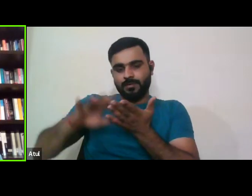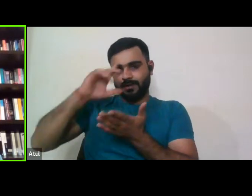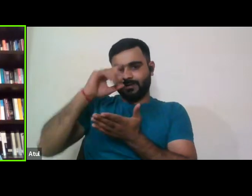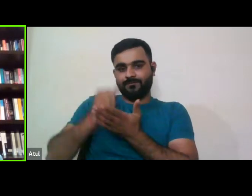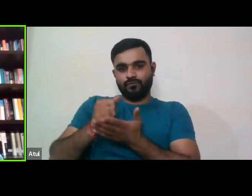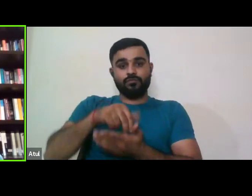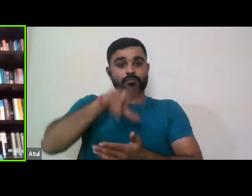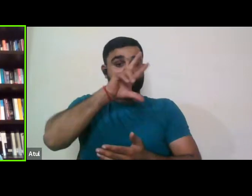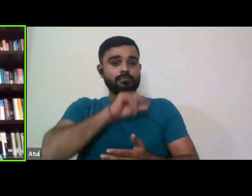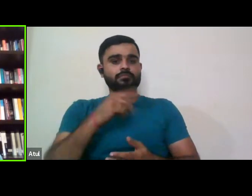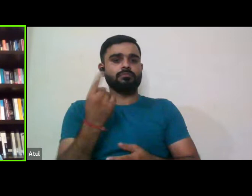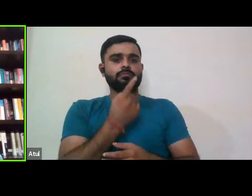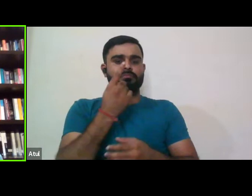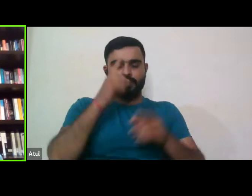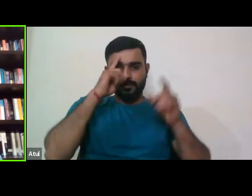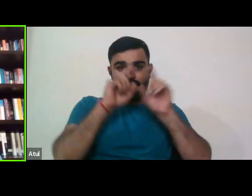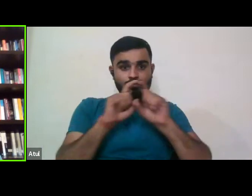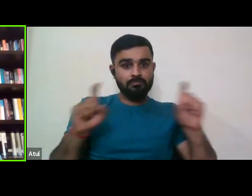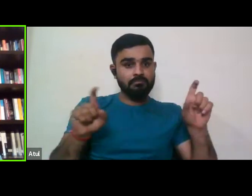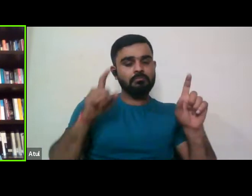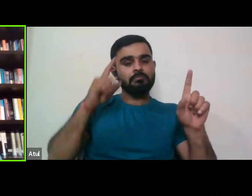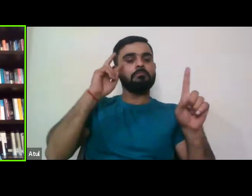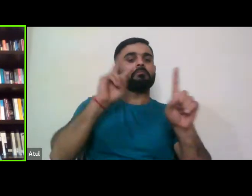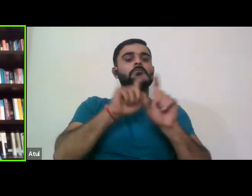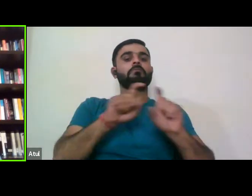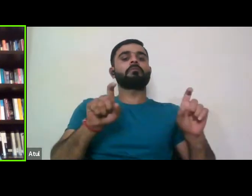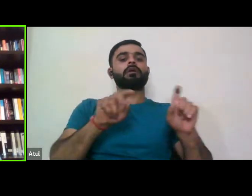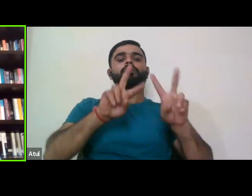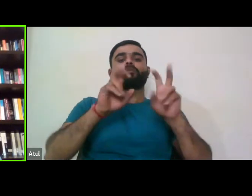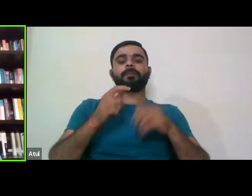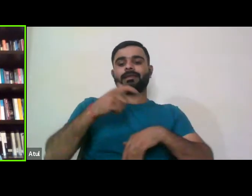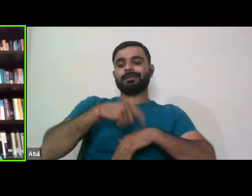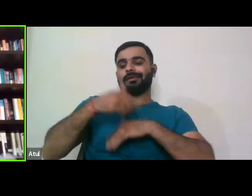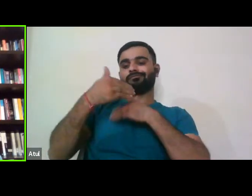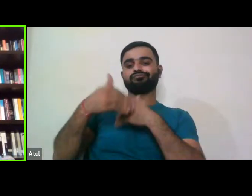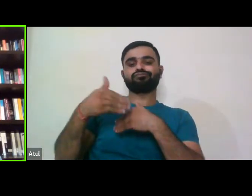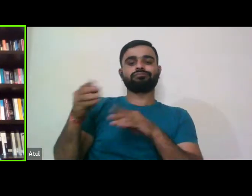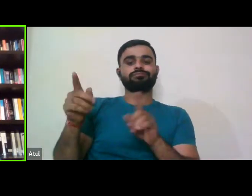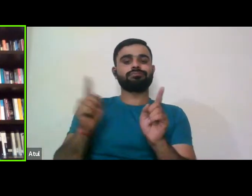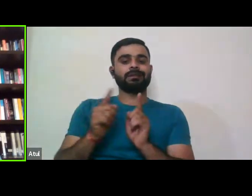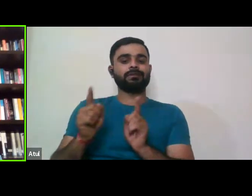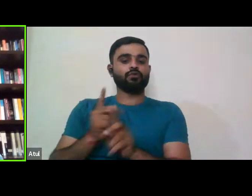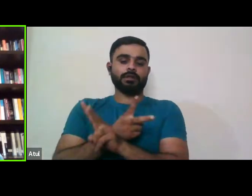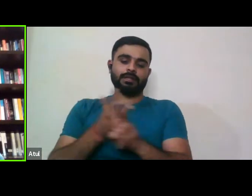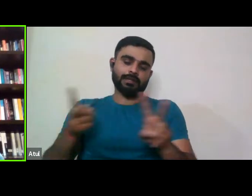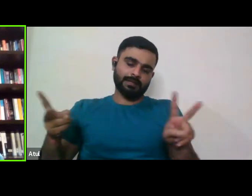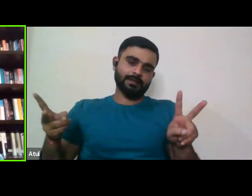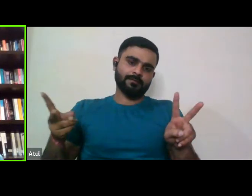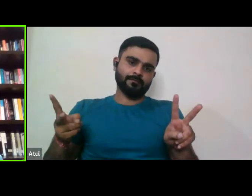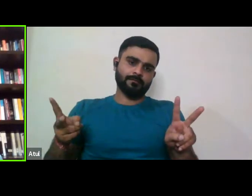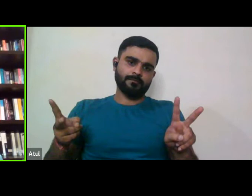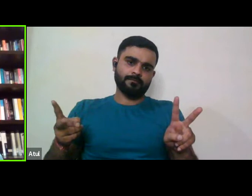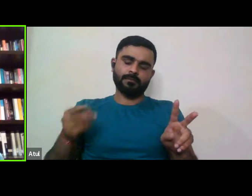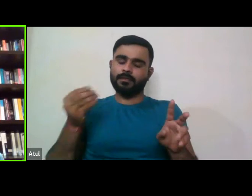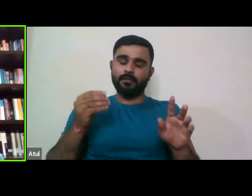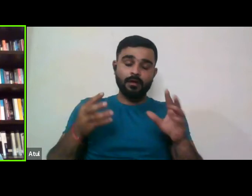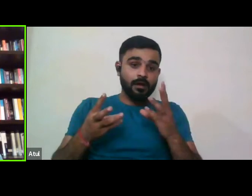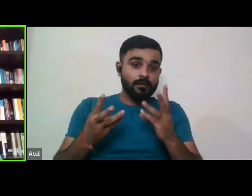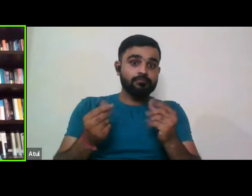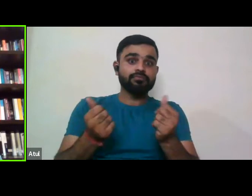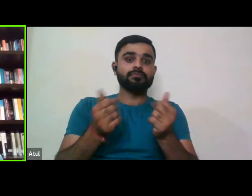oral hearings only for clarificatory purposes in a time limited manner, etc., which will blunt some of